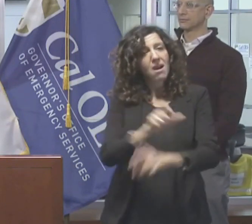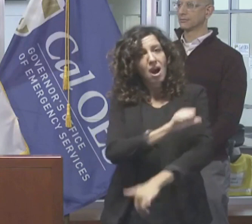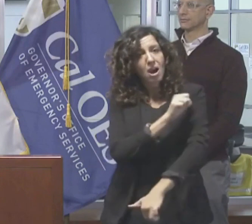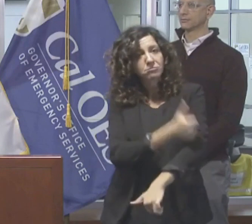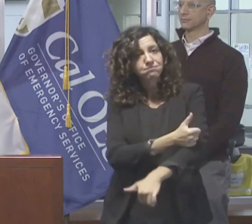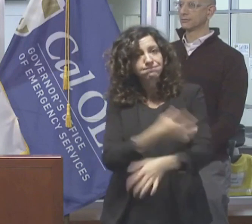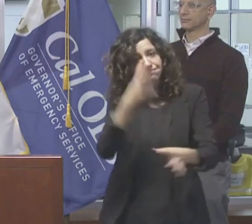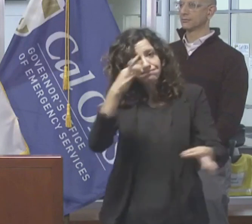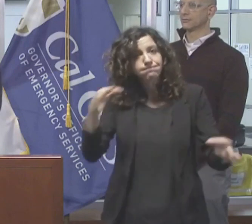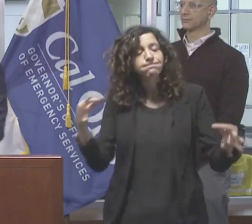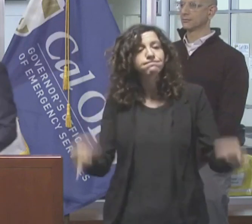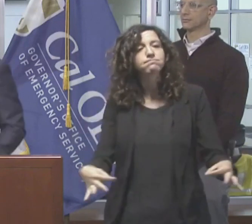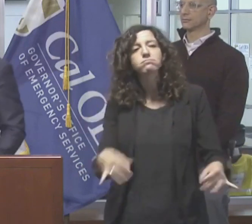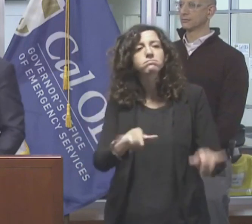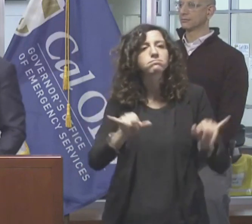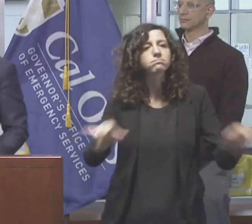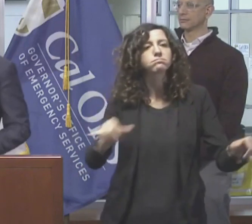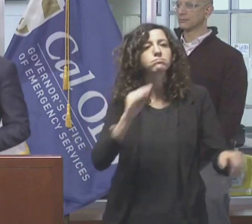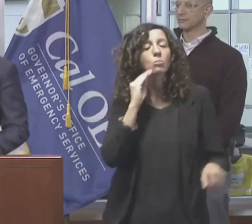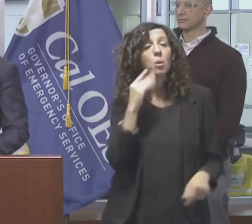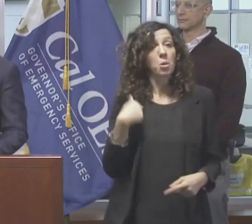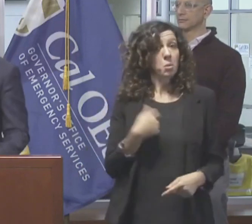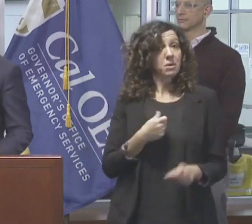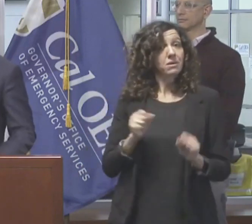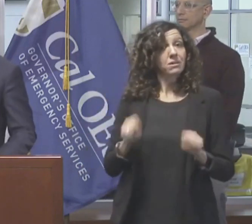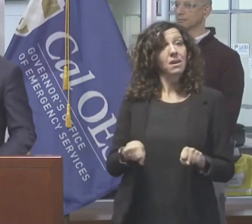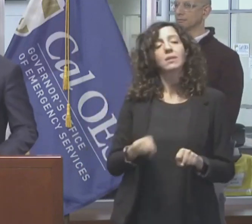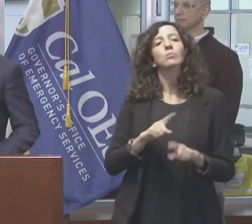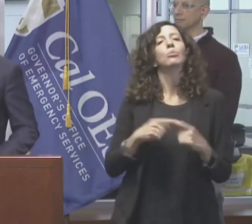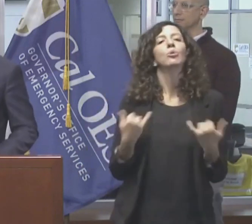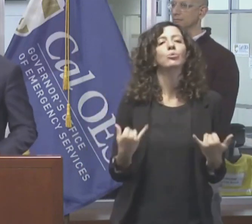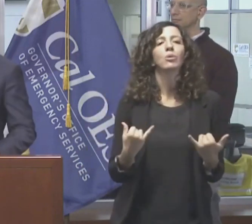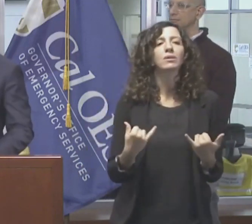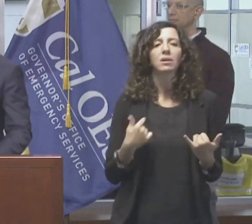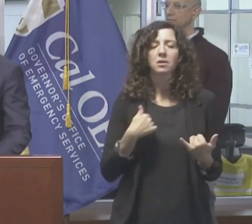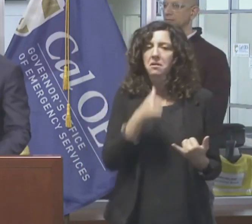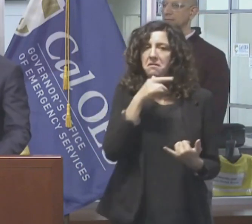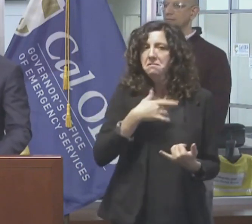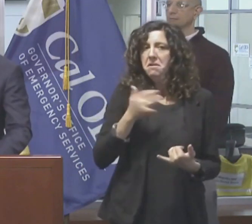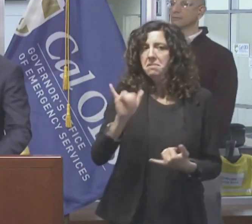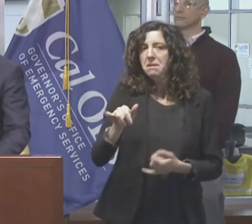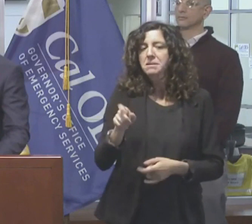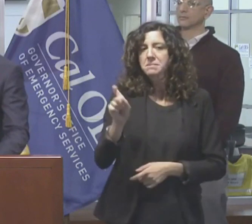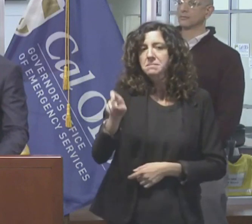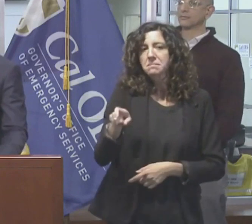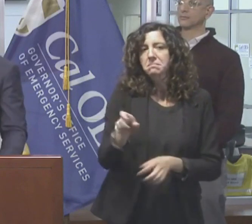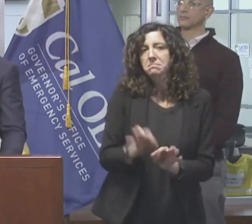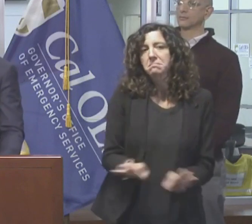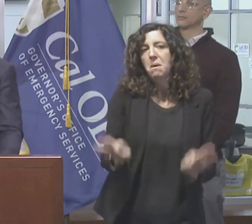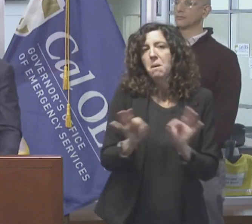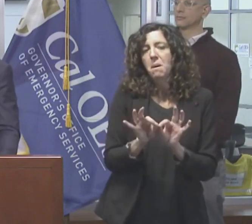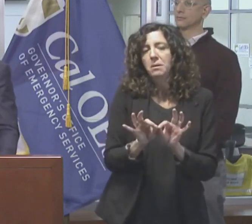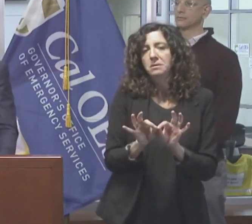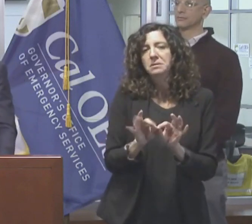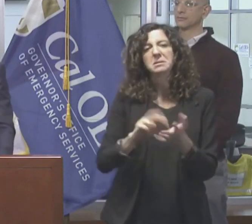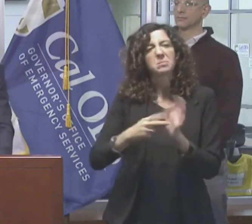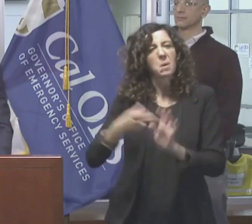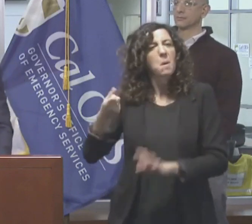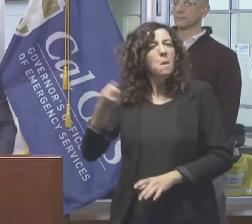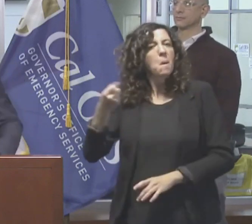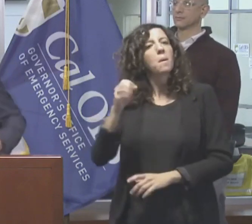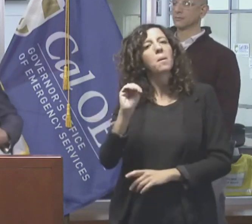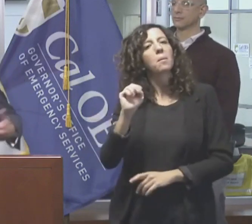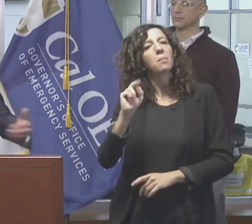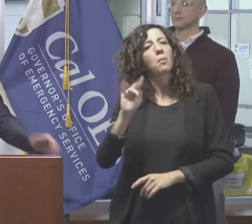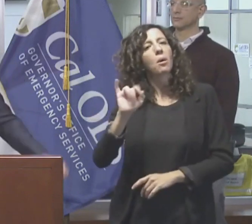enforcement, we have the capacity to do that, but we are not at this moment feeling that is a necessity. And to the extent